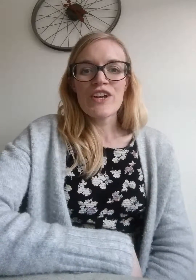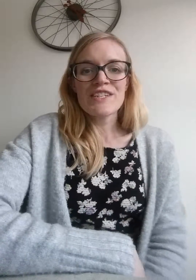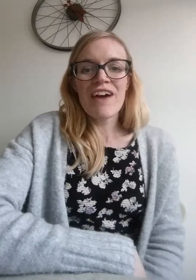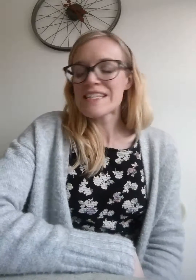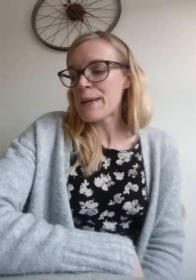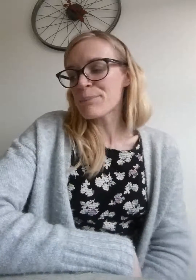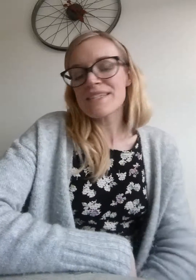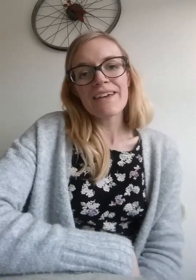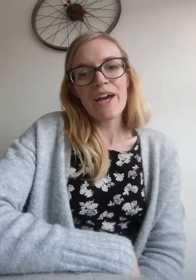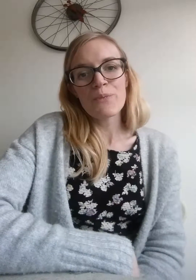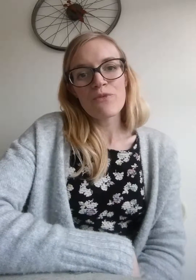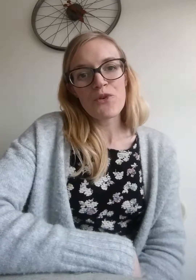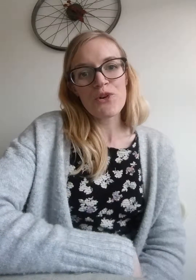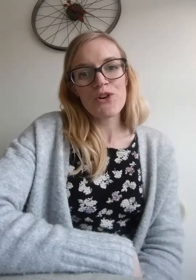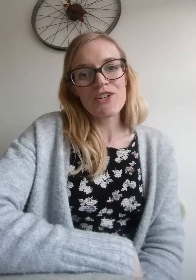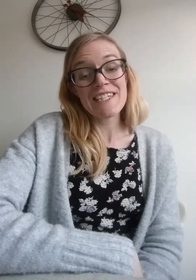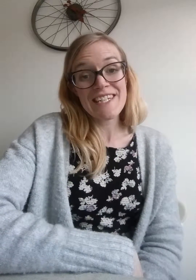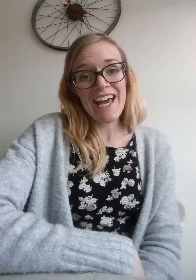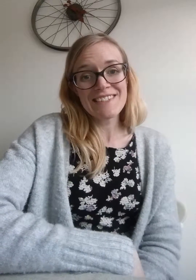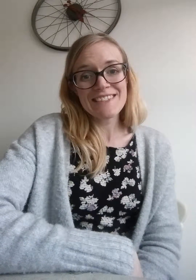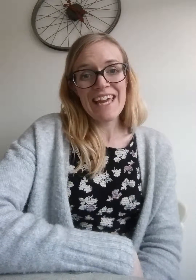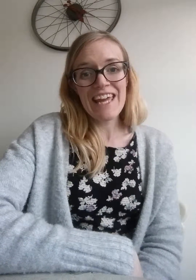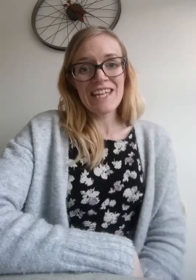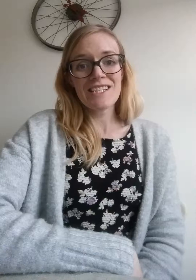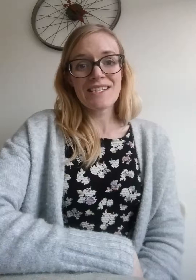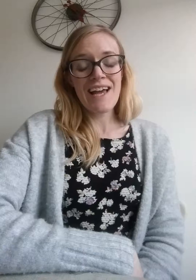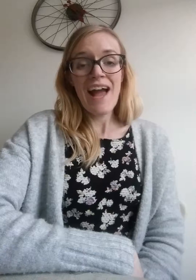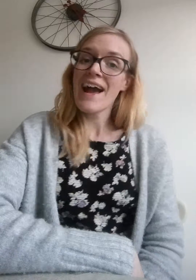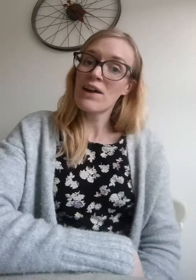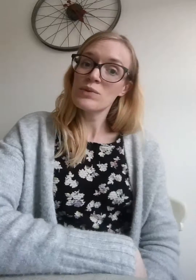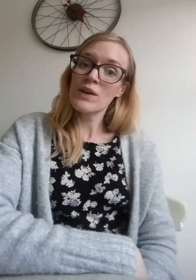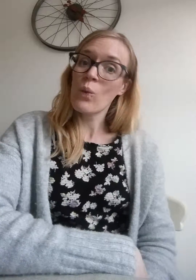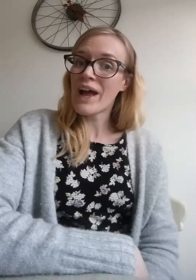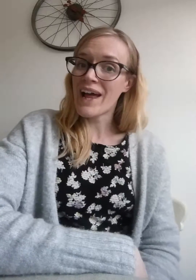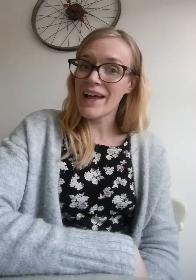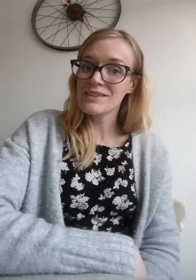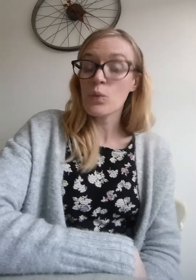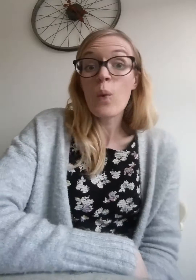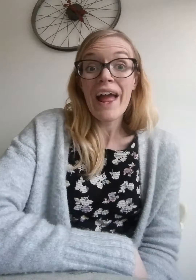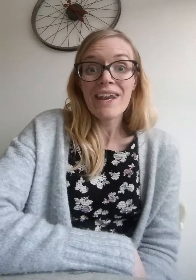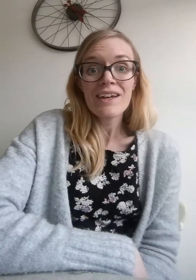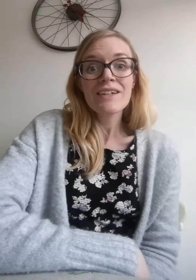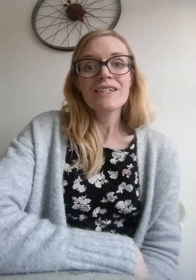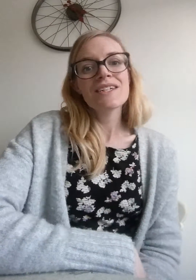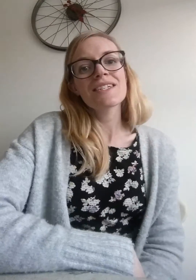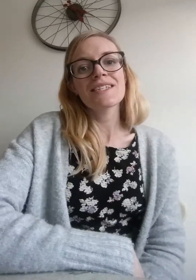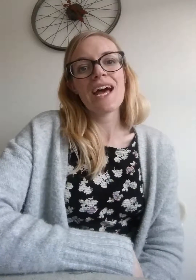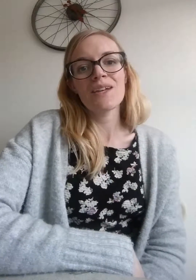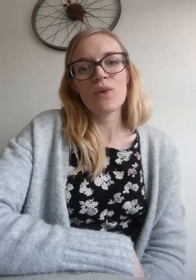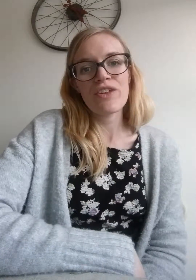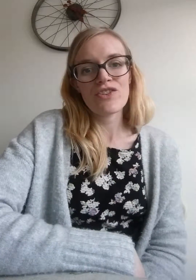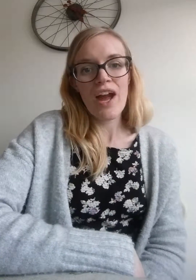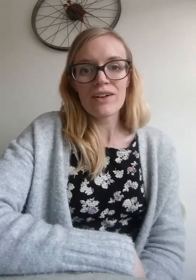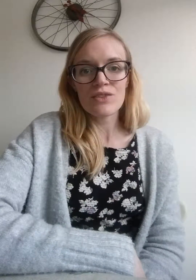First of our tips for today is how and where and when to sign with your child or with